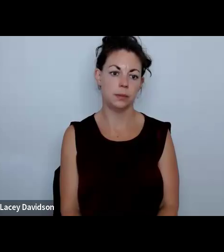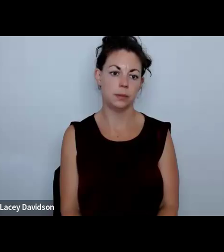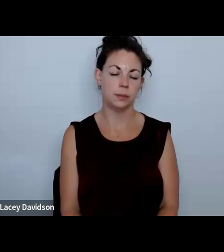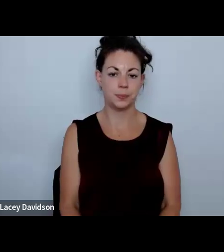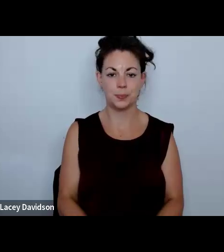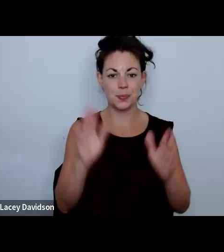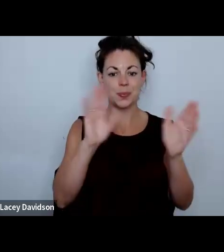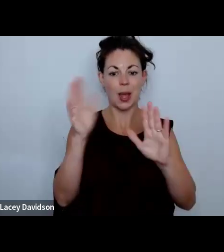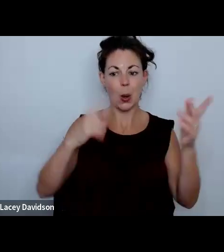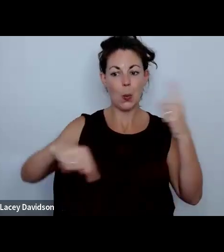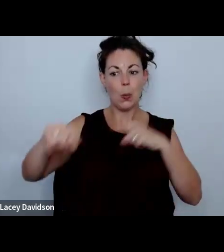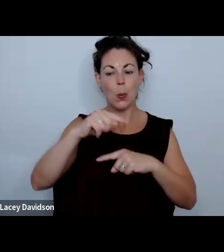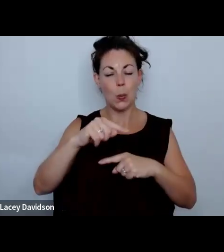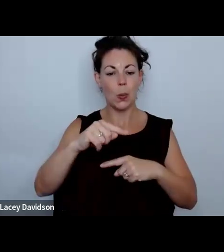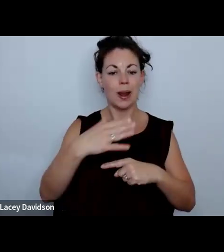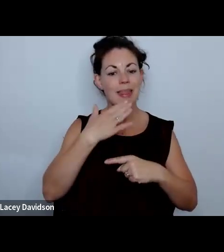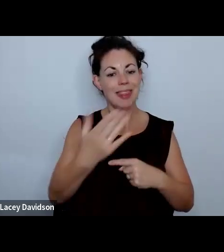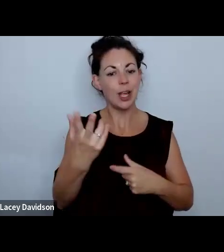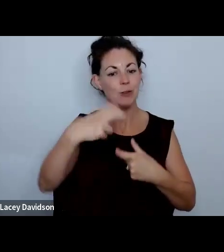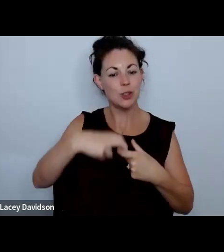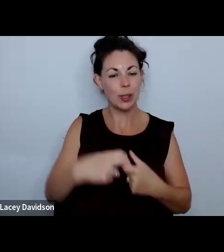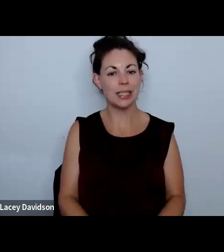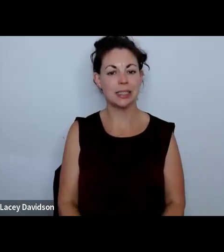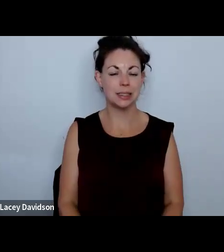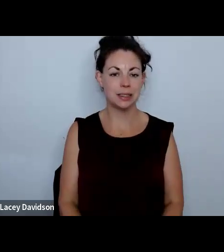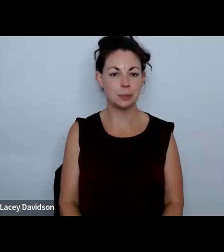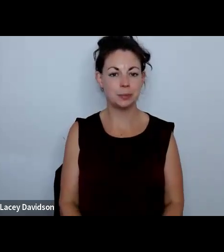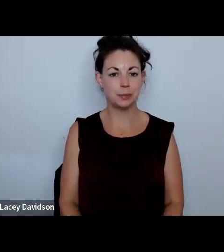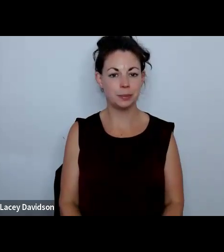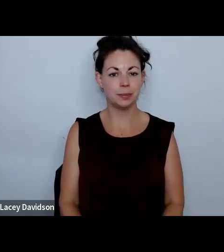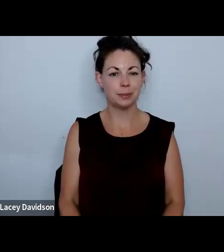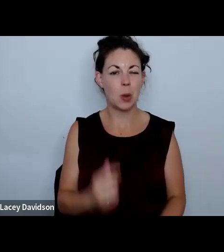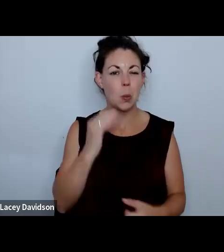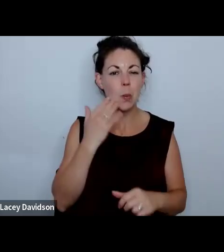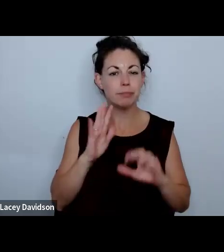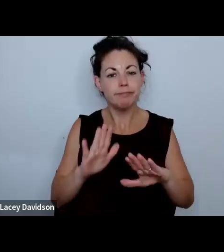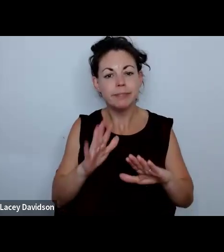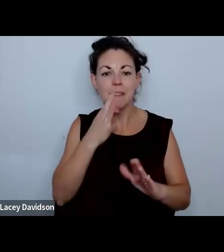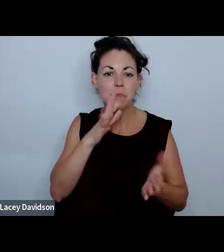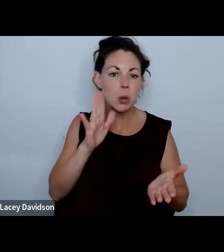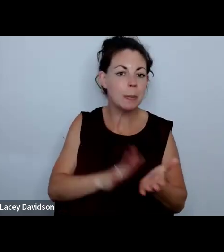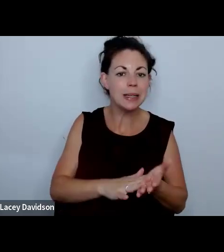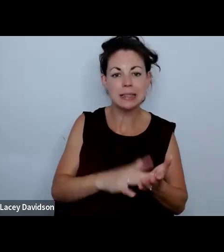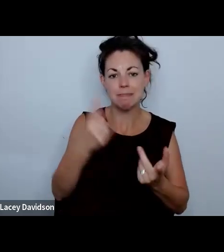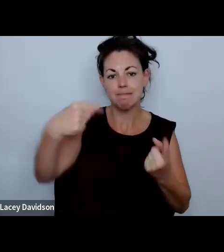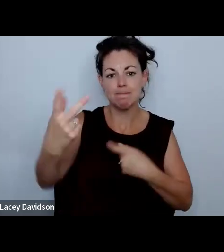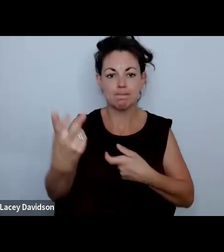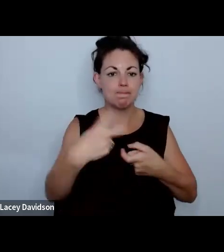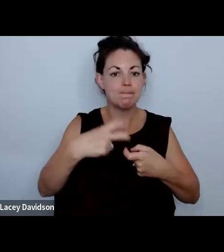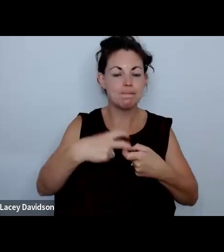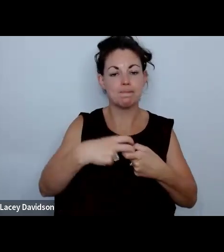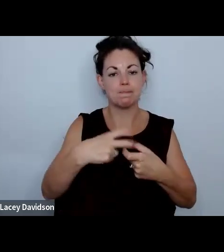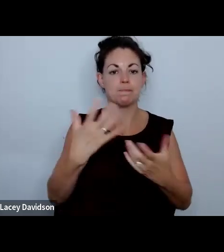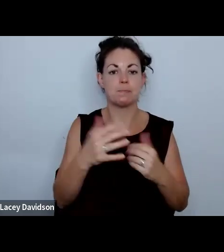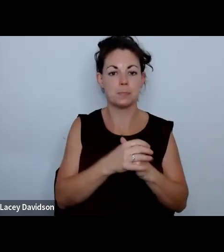Hi everyone, thank you for joining. We'll just give it a few minutes to let people come in from the